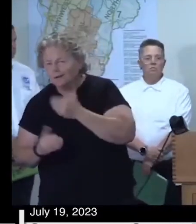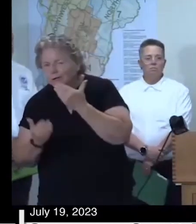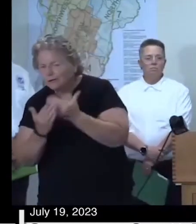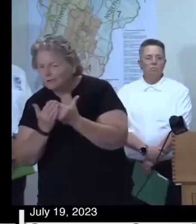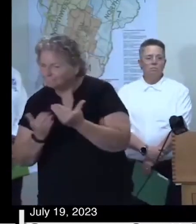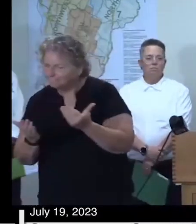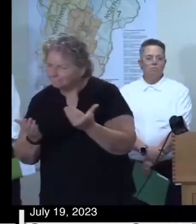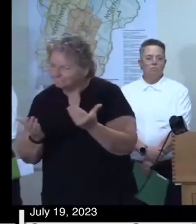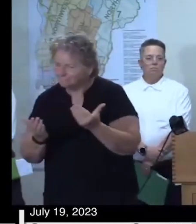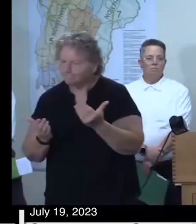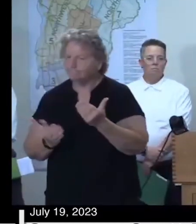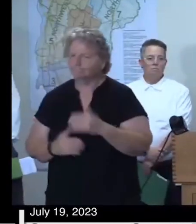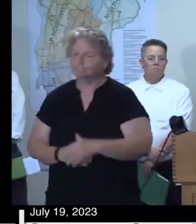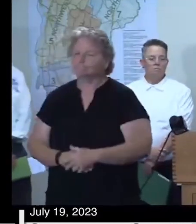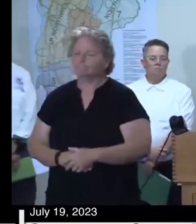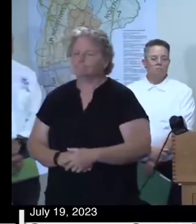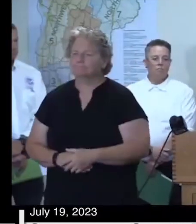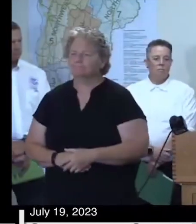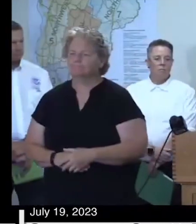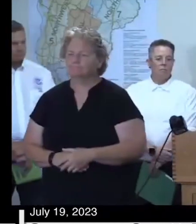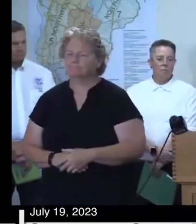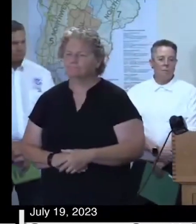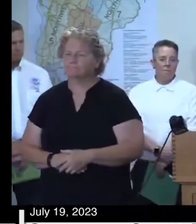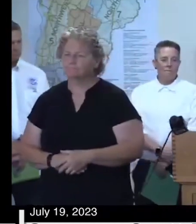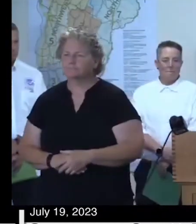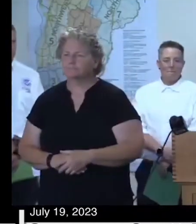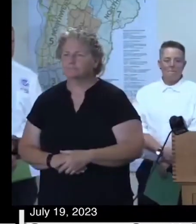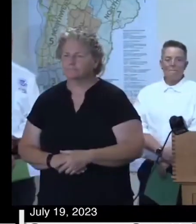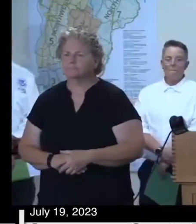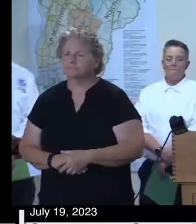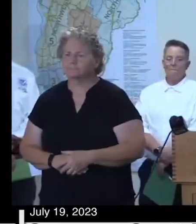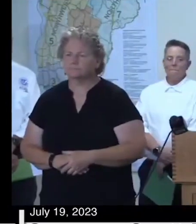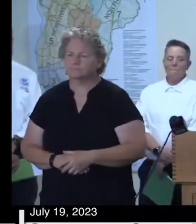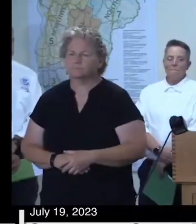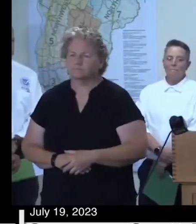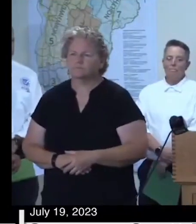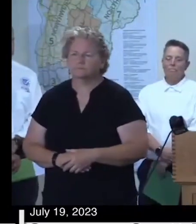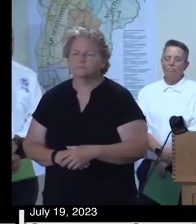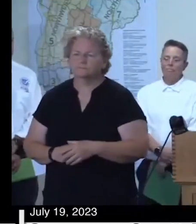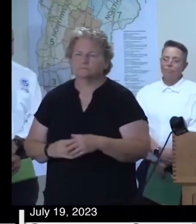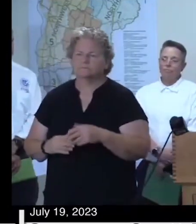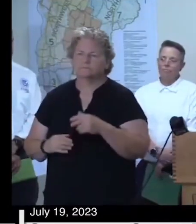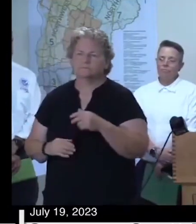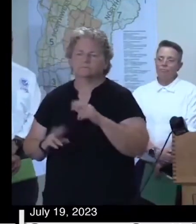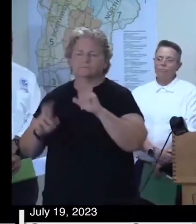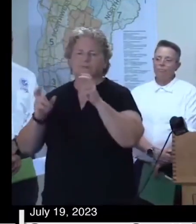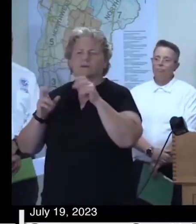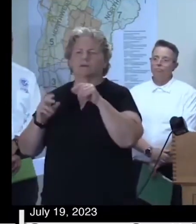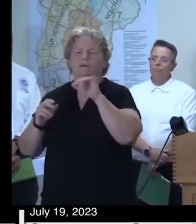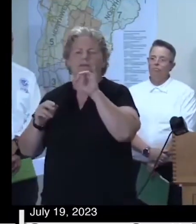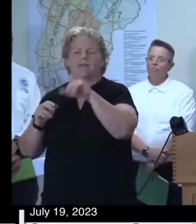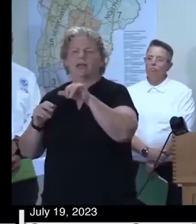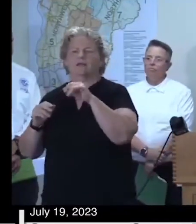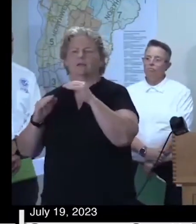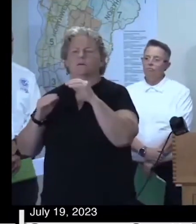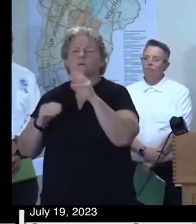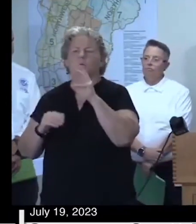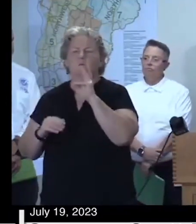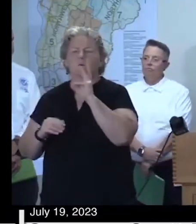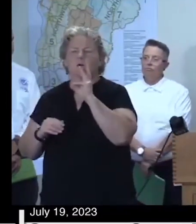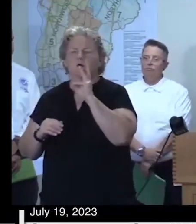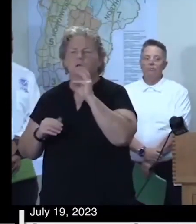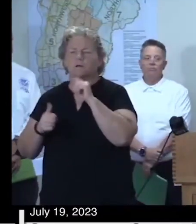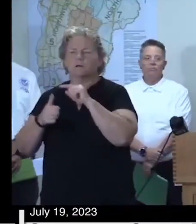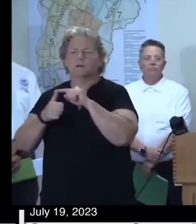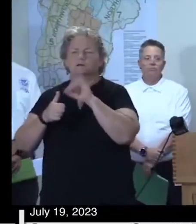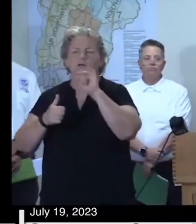least three, that are not functional at this point, and that's Johnson, Hardwick, and Ludlow.